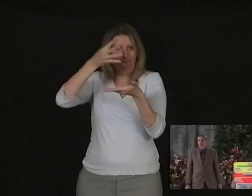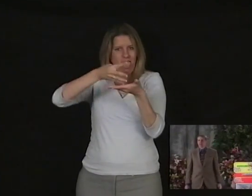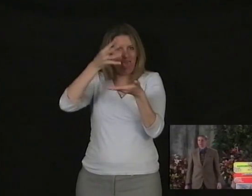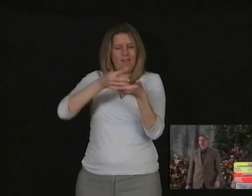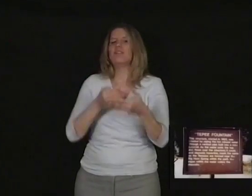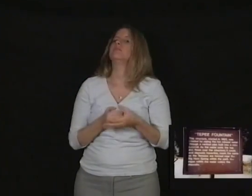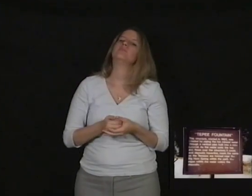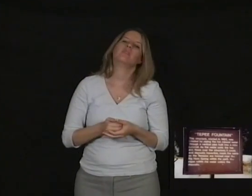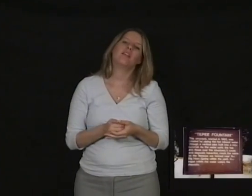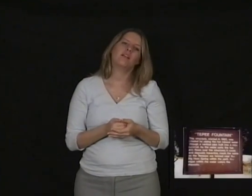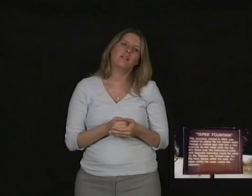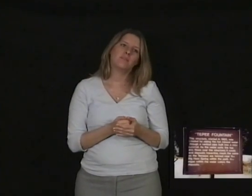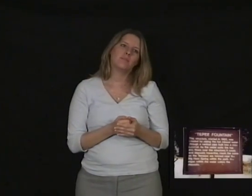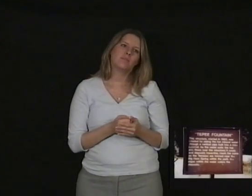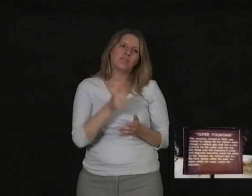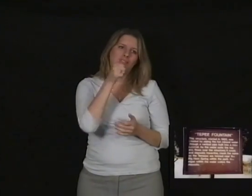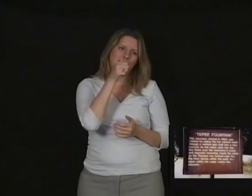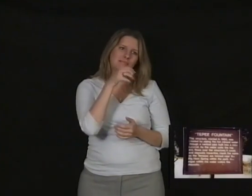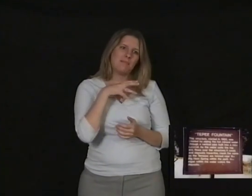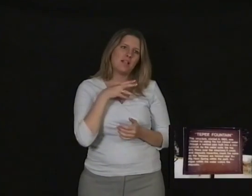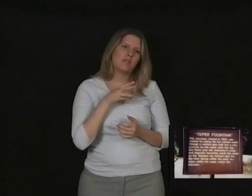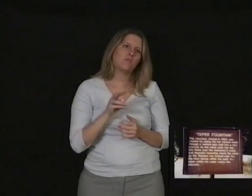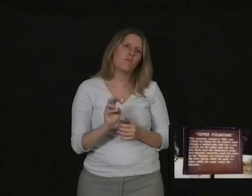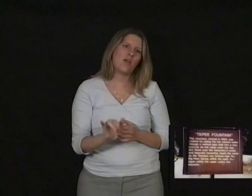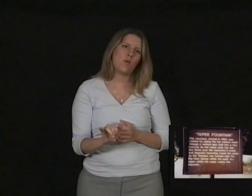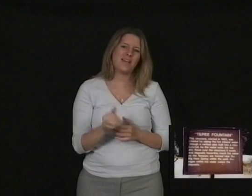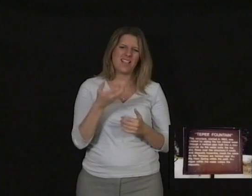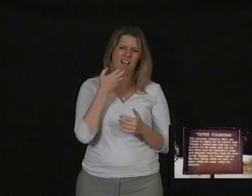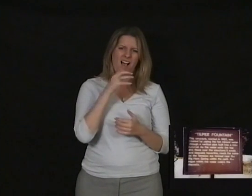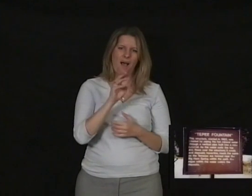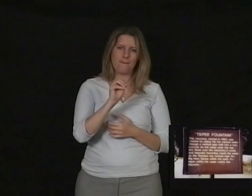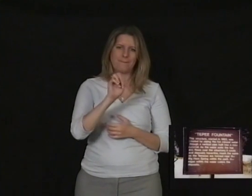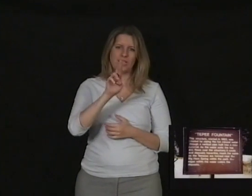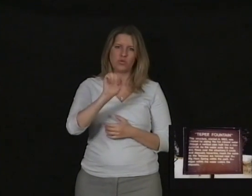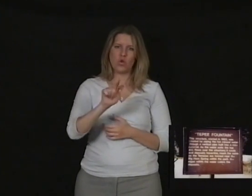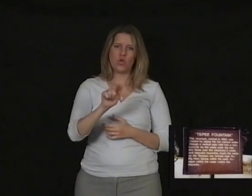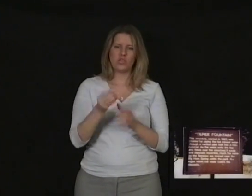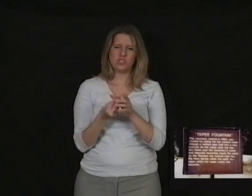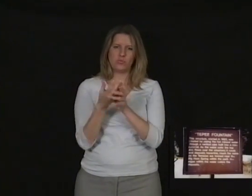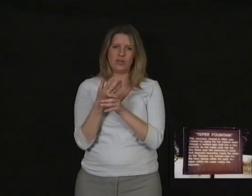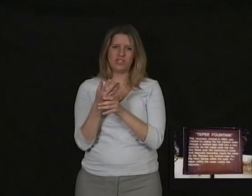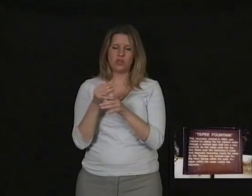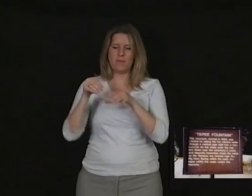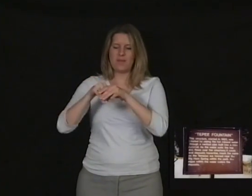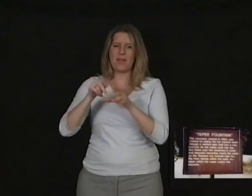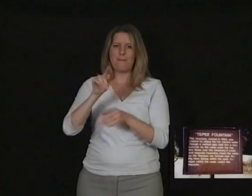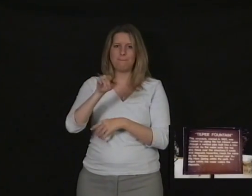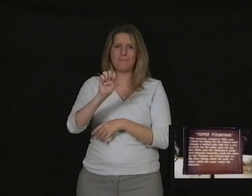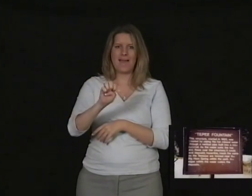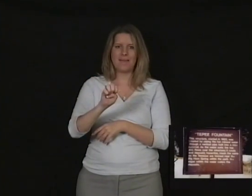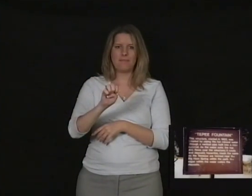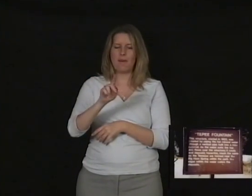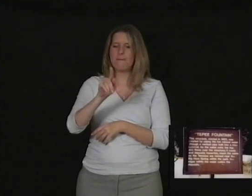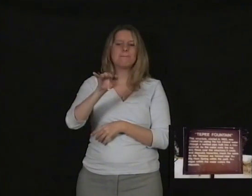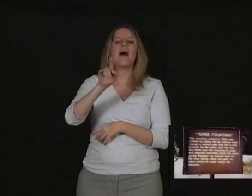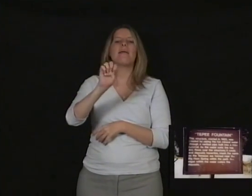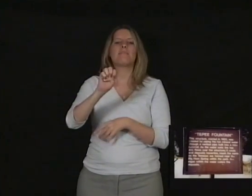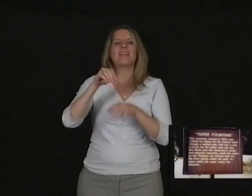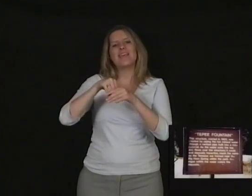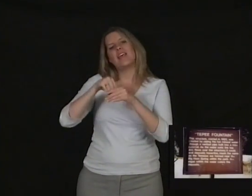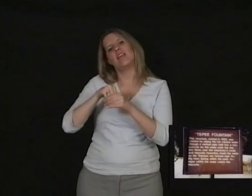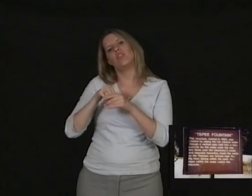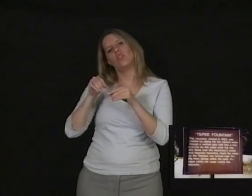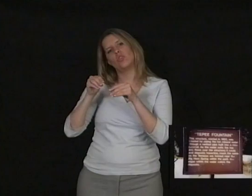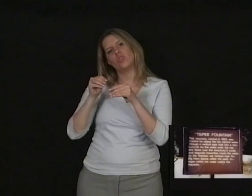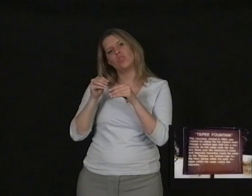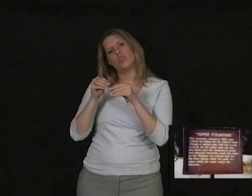A guy in Wyoming had a hot mineral spring on his property in Thermopolis, Wyoming, and so he stuck a pipe in the ground back in 1903. The water came out the top of